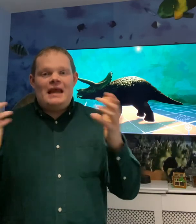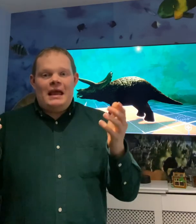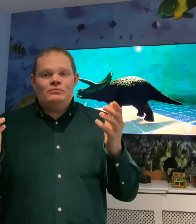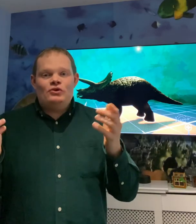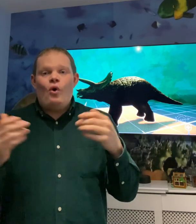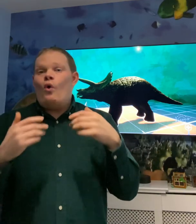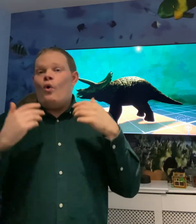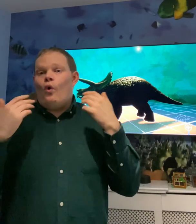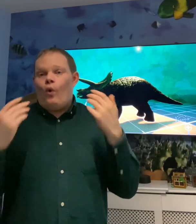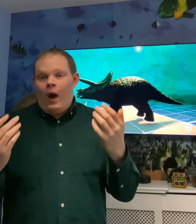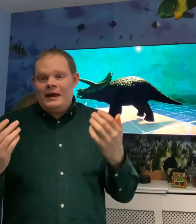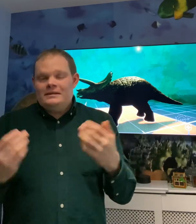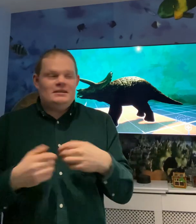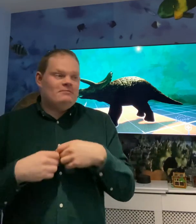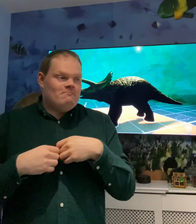named quite